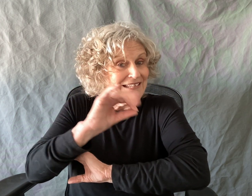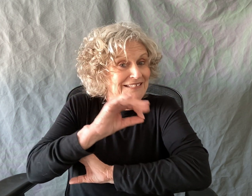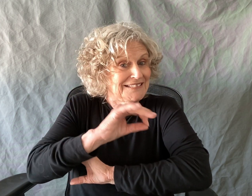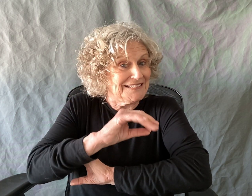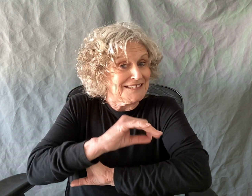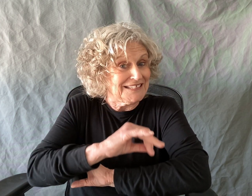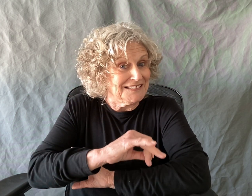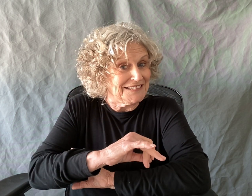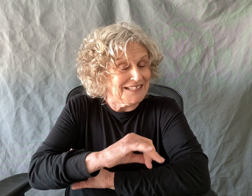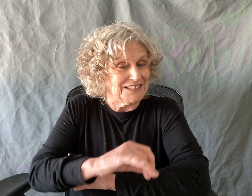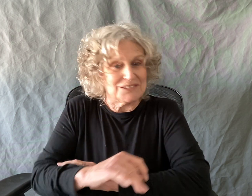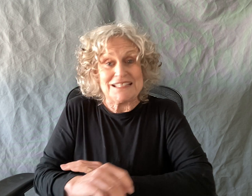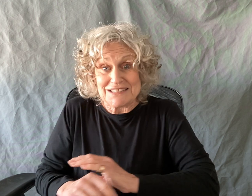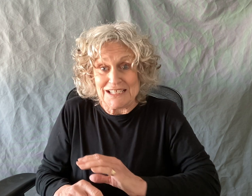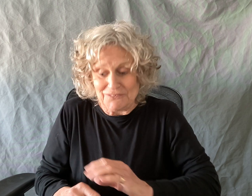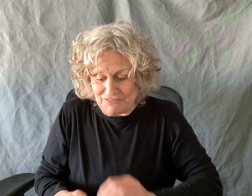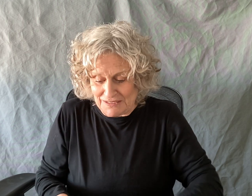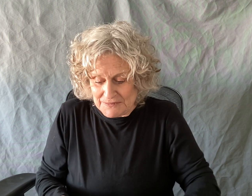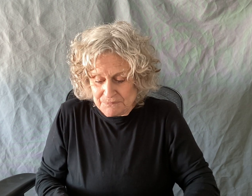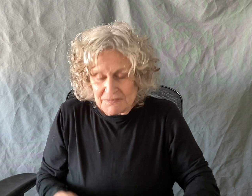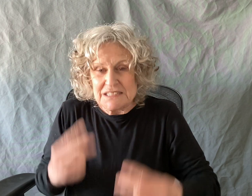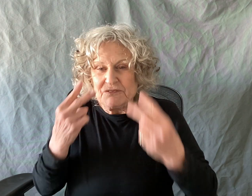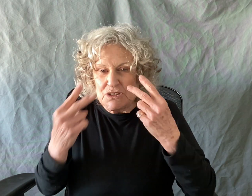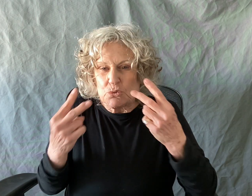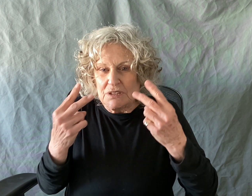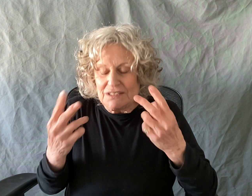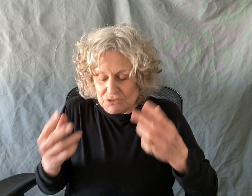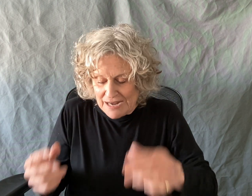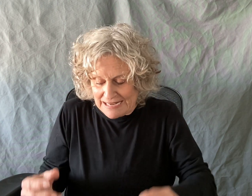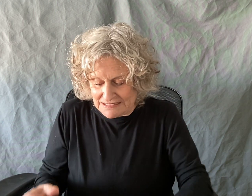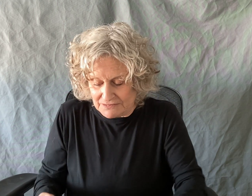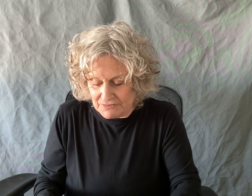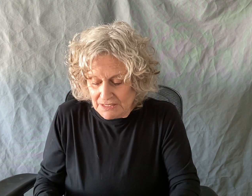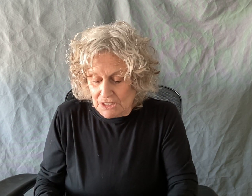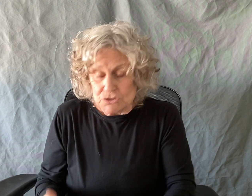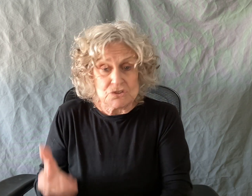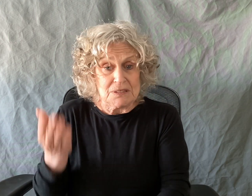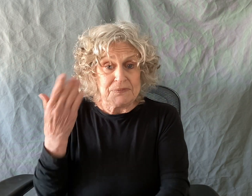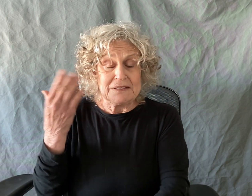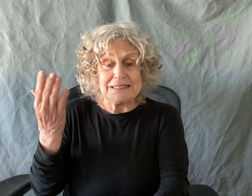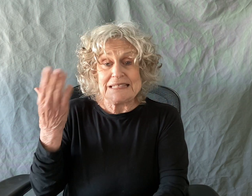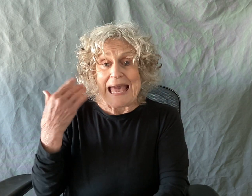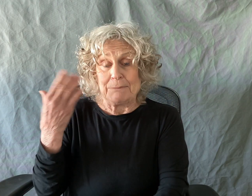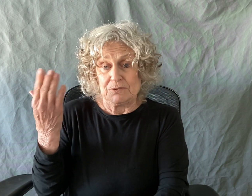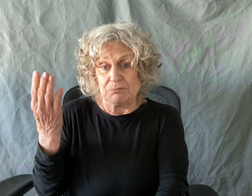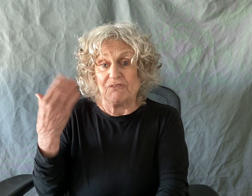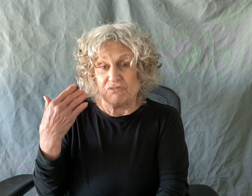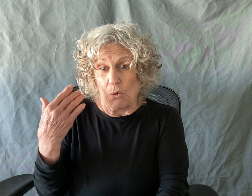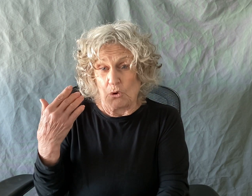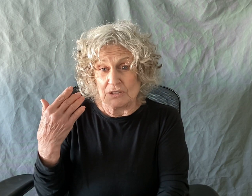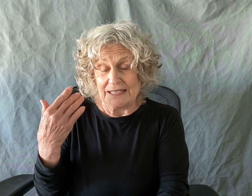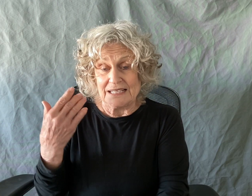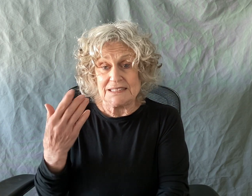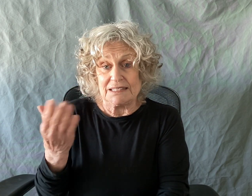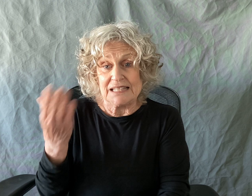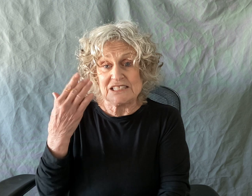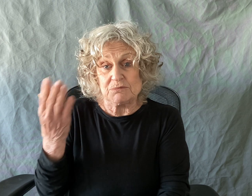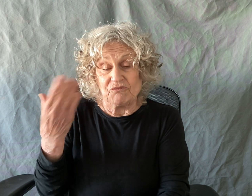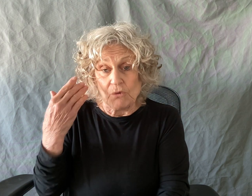sunrise and sunset. So that's kind of fun. It's visually attractive. So something that's happened before, like I said, that's